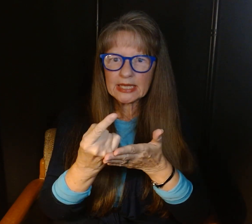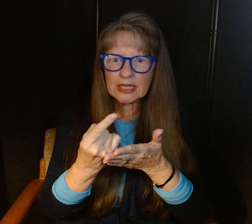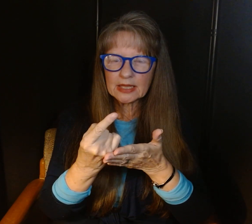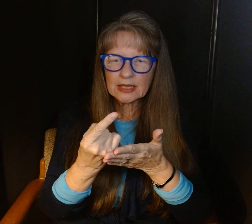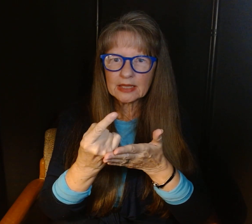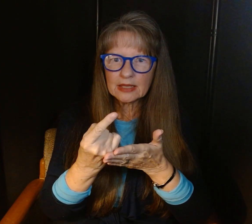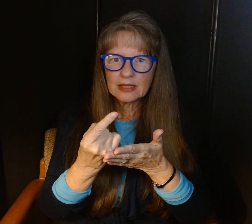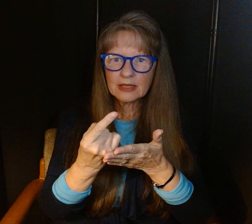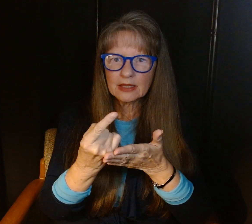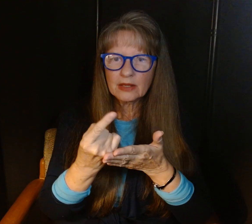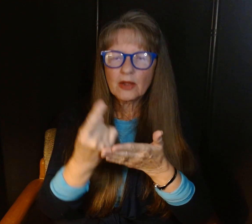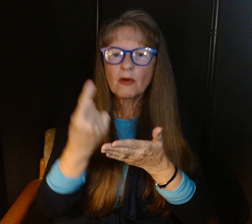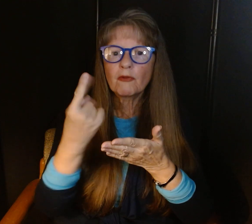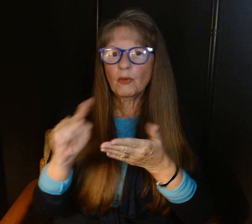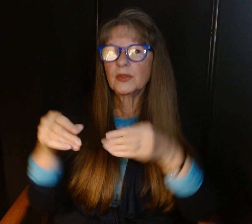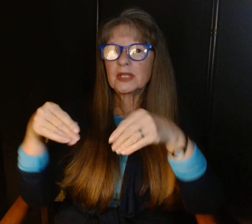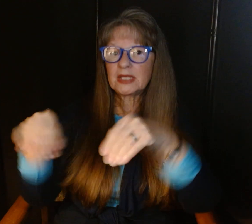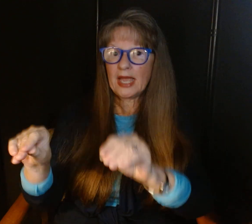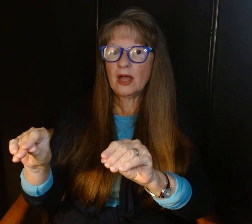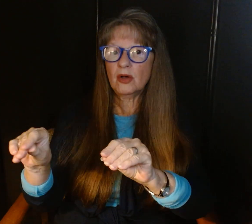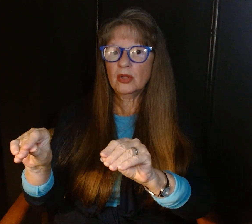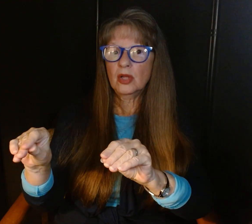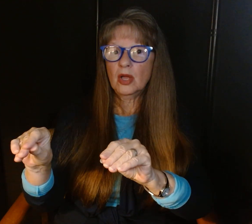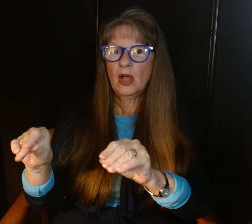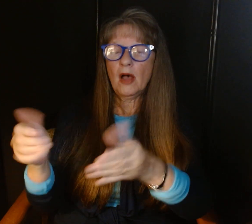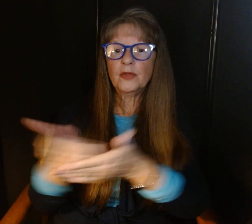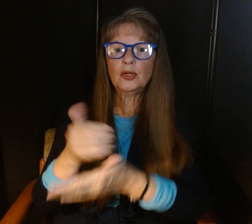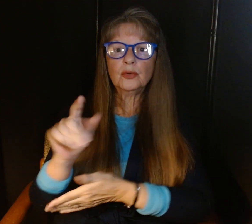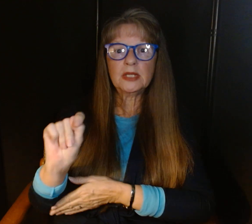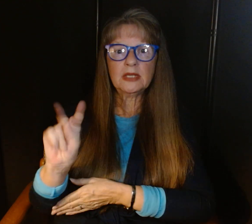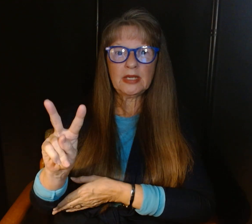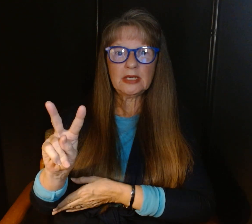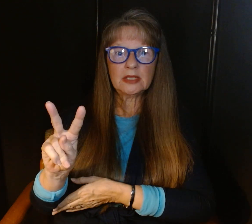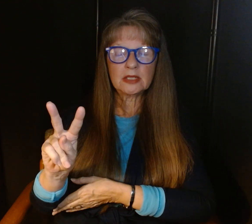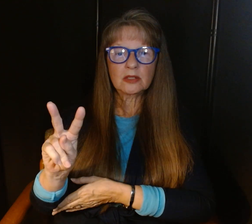week for the sale of the new TVs.